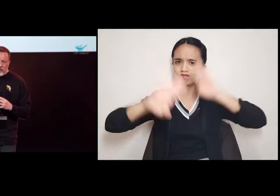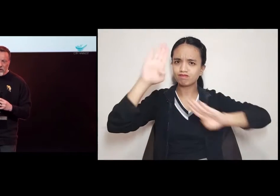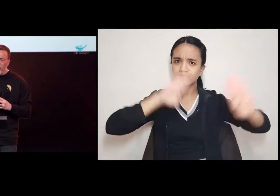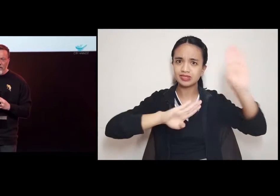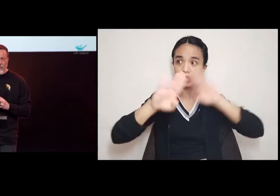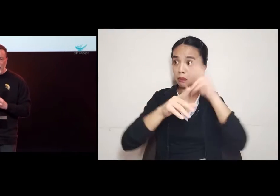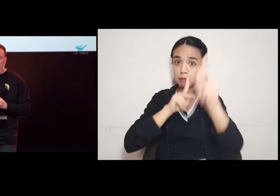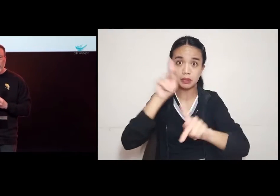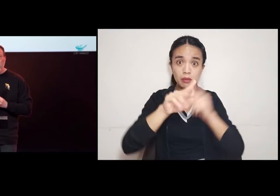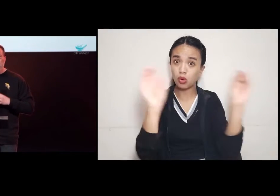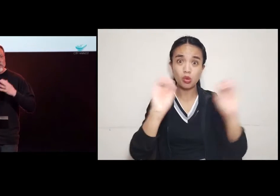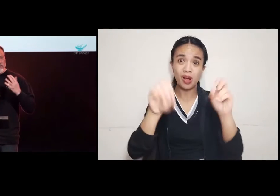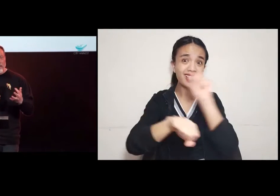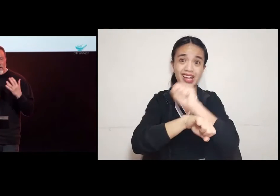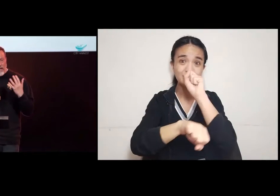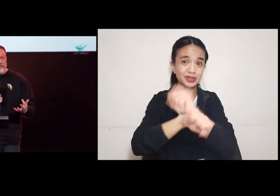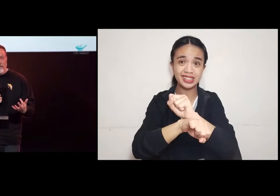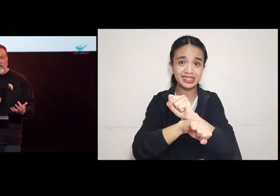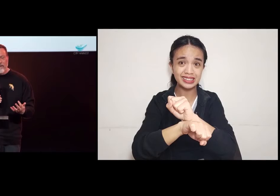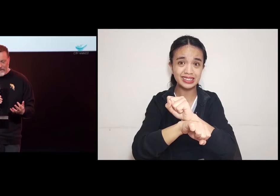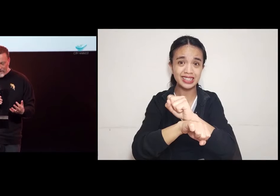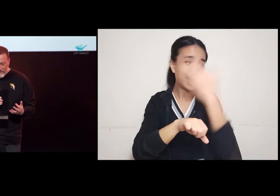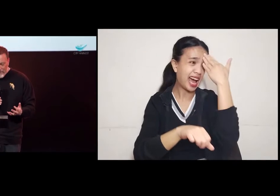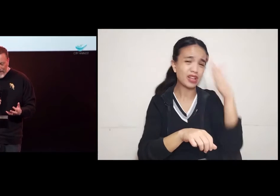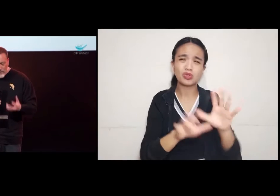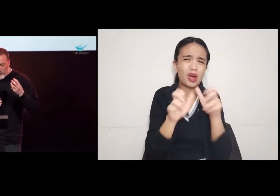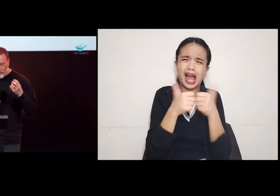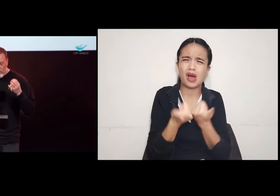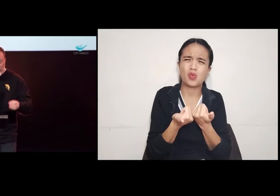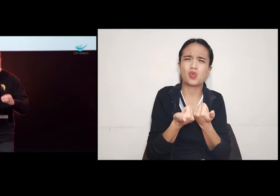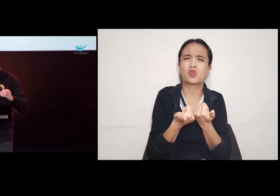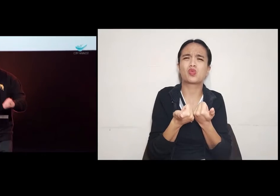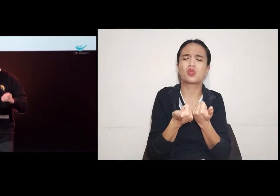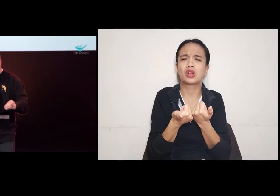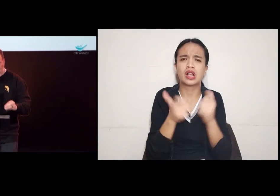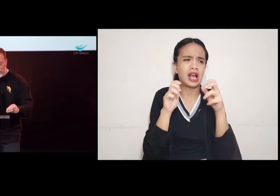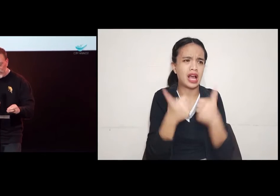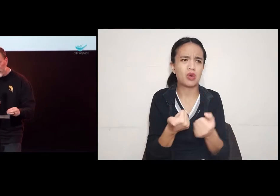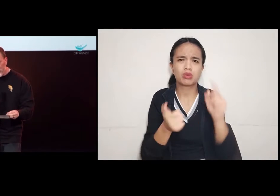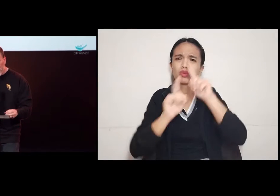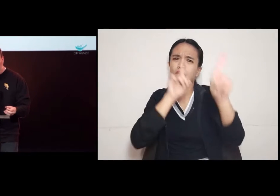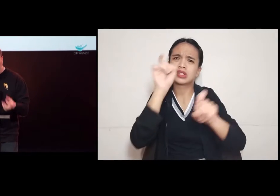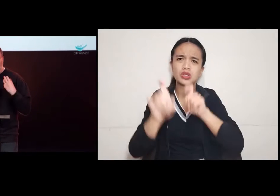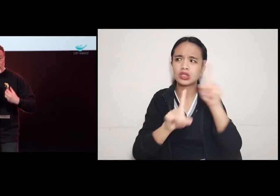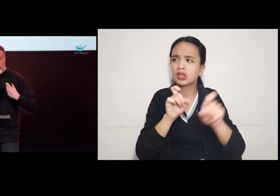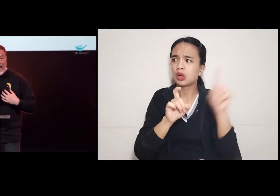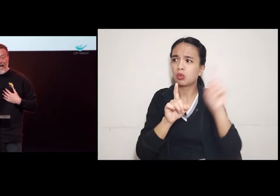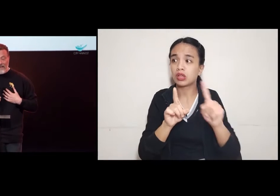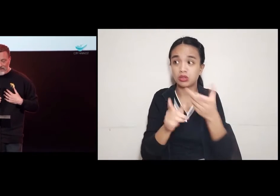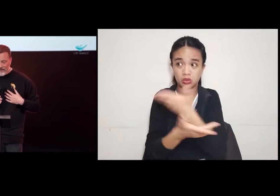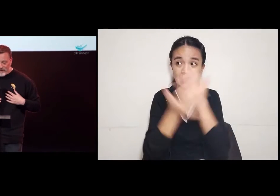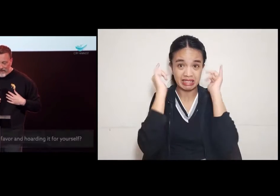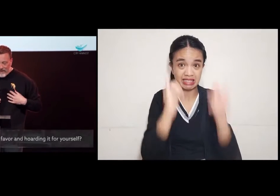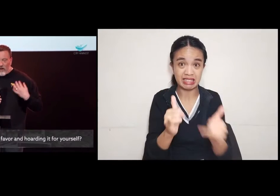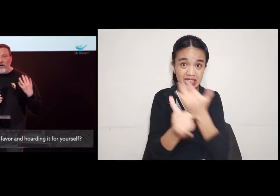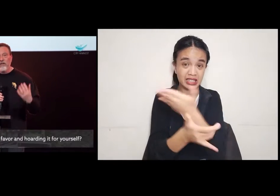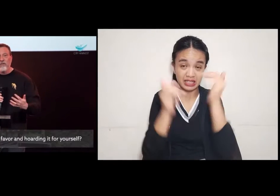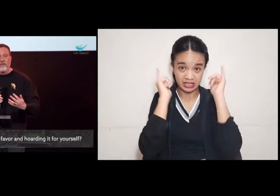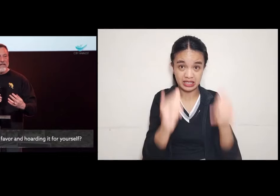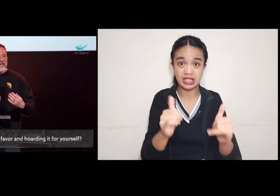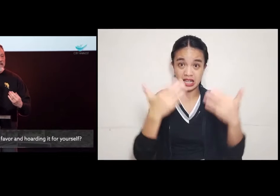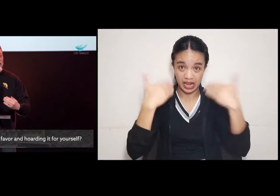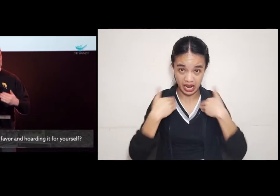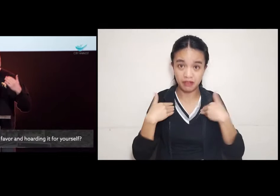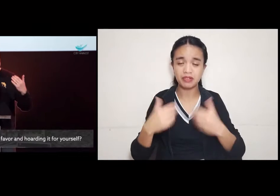and concern. We have people who are losing their jobs everywhere. And I don't know if there's a better application or question to ask is, are